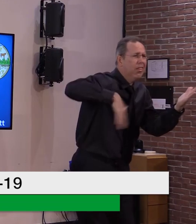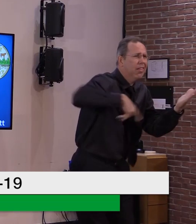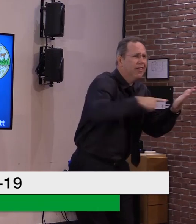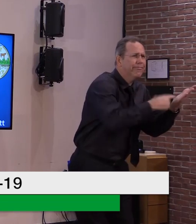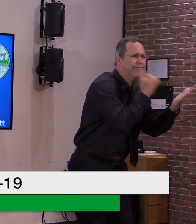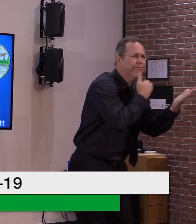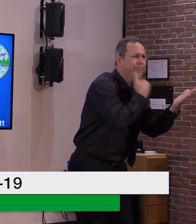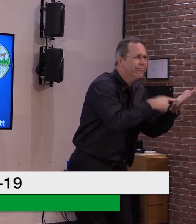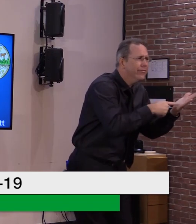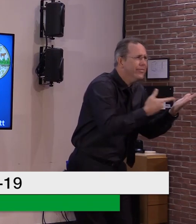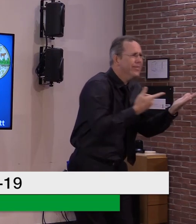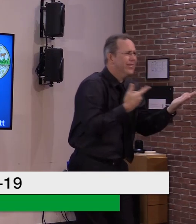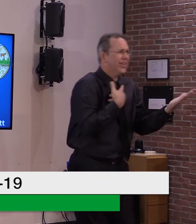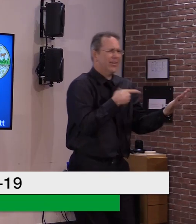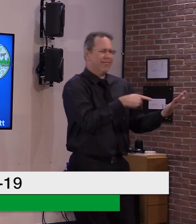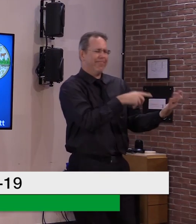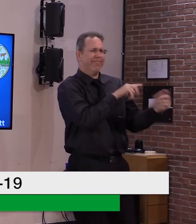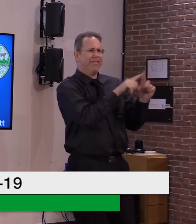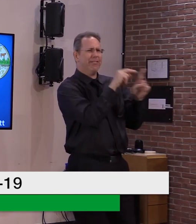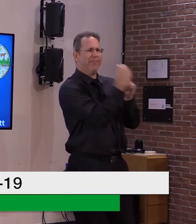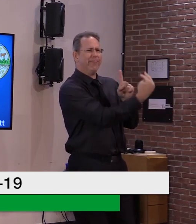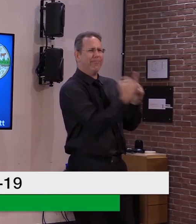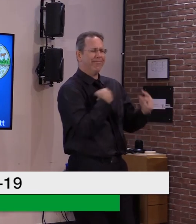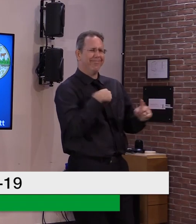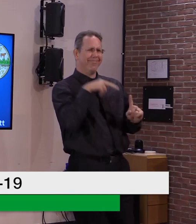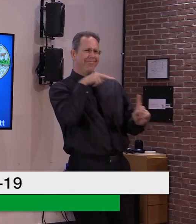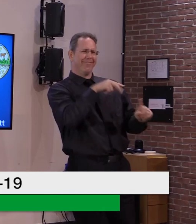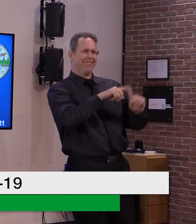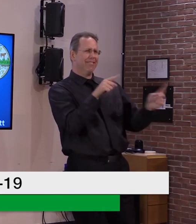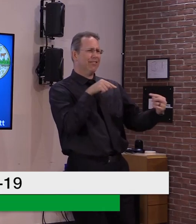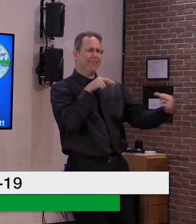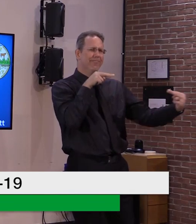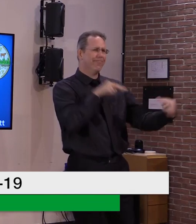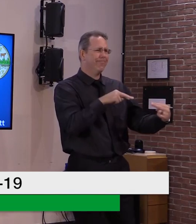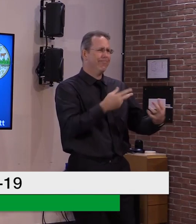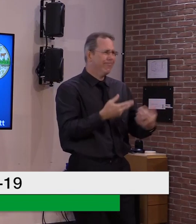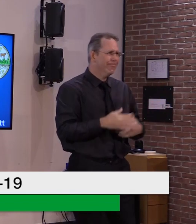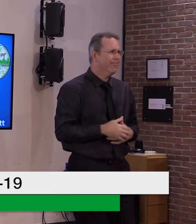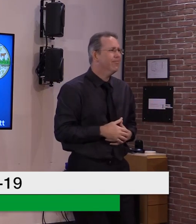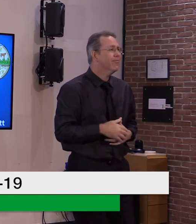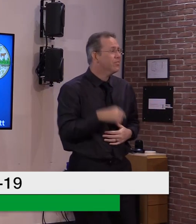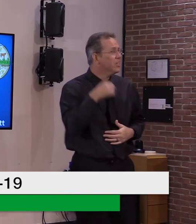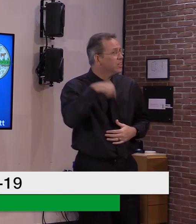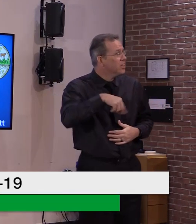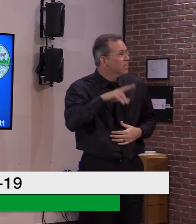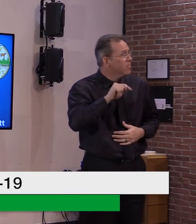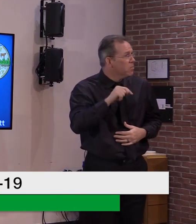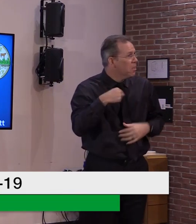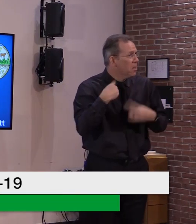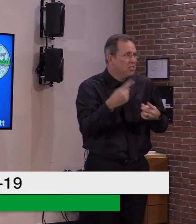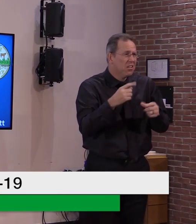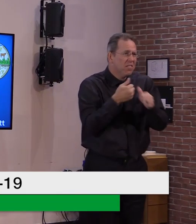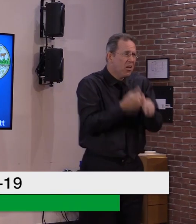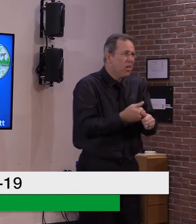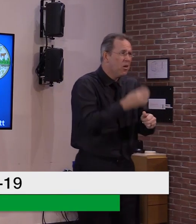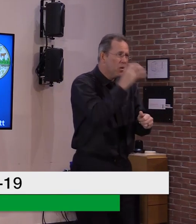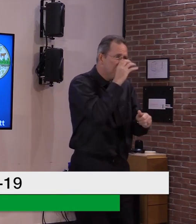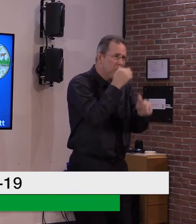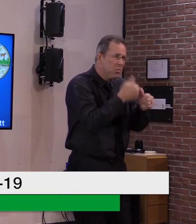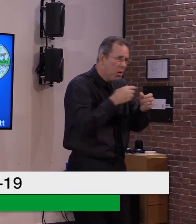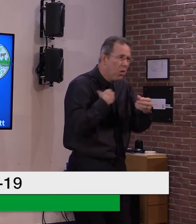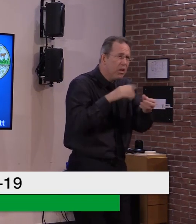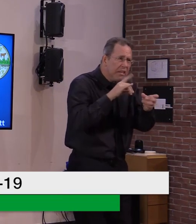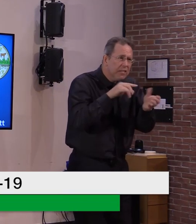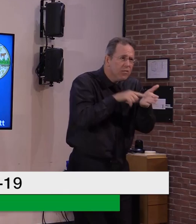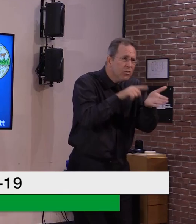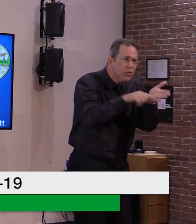vice versa we relied heavily on the data i can tell you from the contact tracing we did it all points